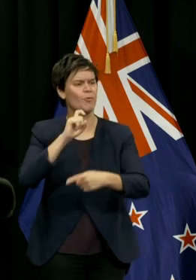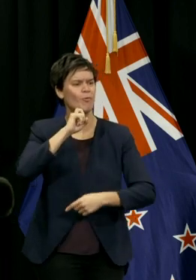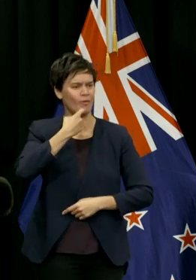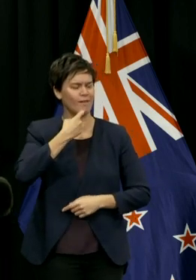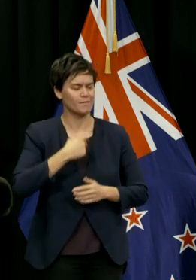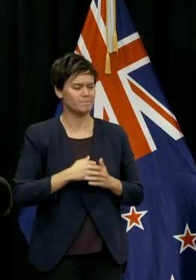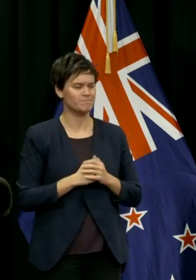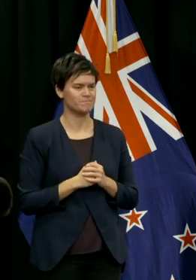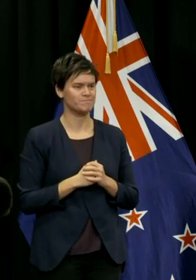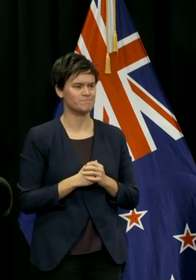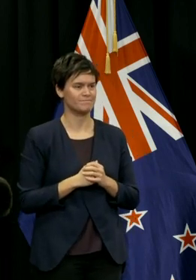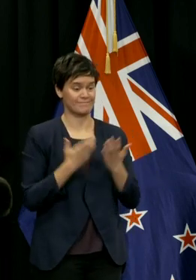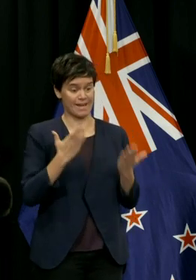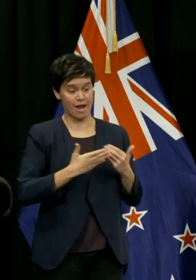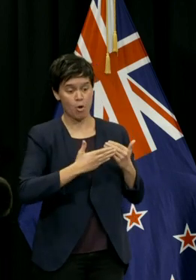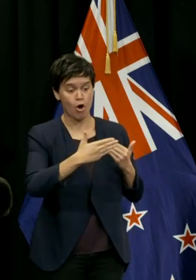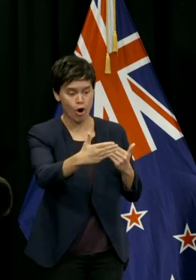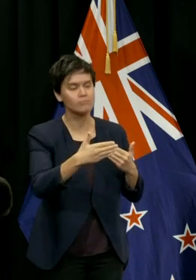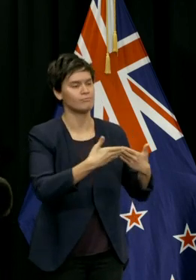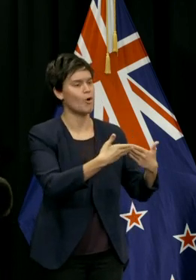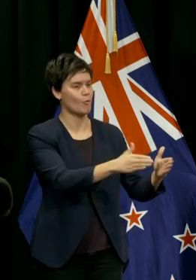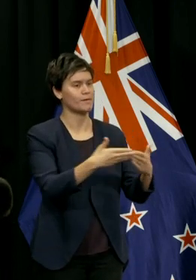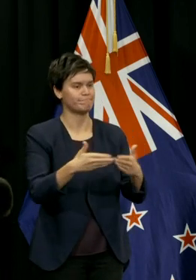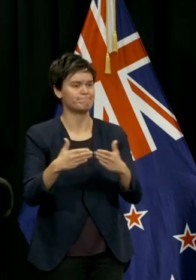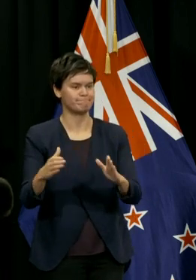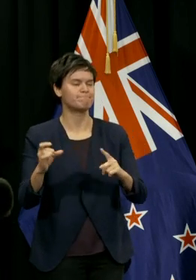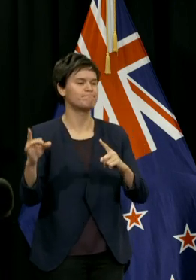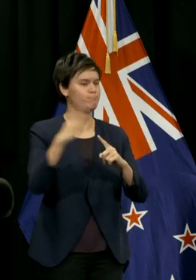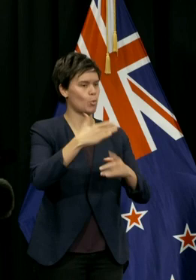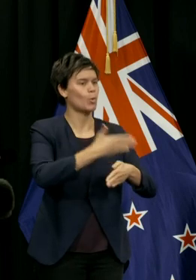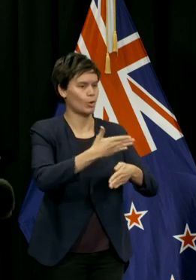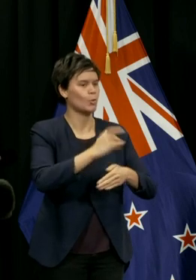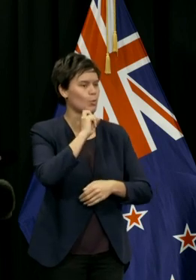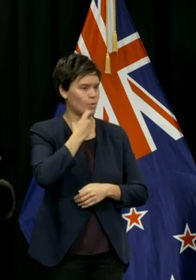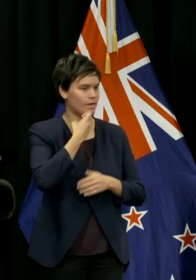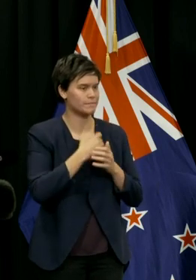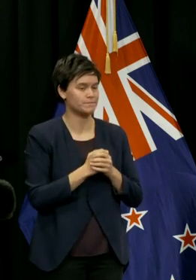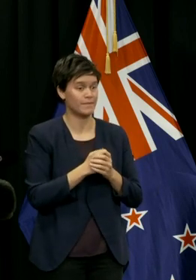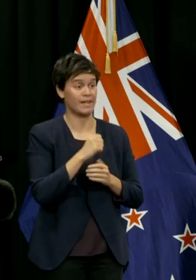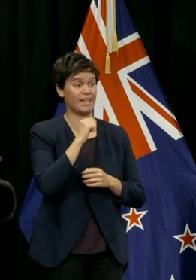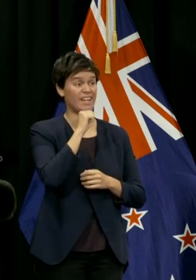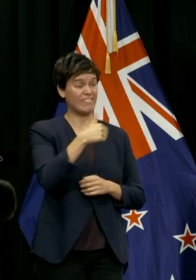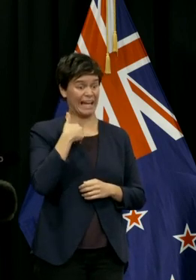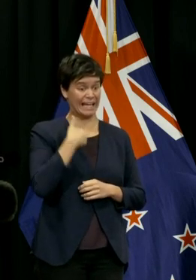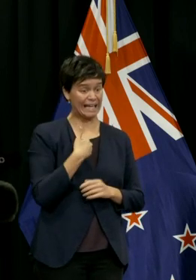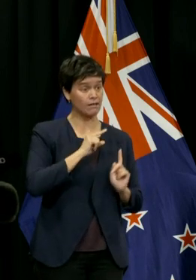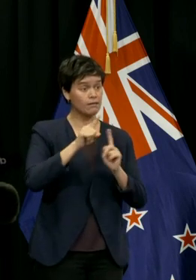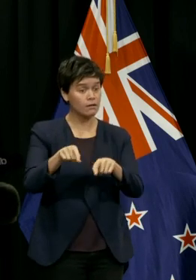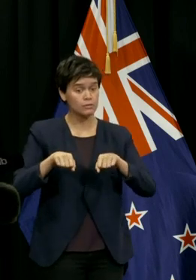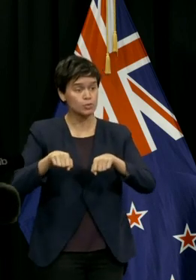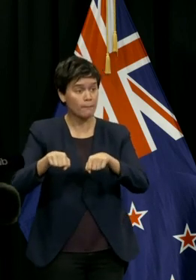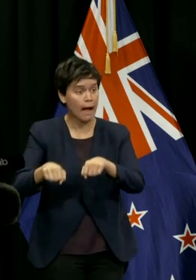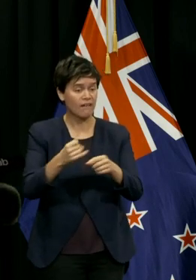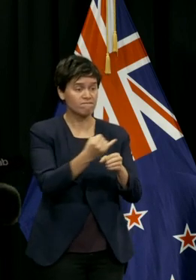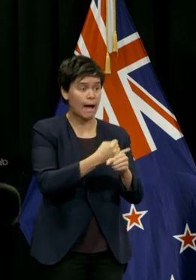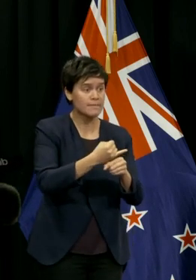how it should be from now on. I do again just remind people, only shop when you need to. It is preferable that